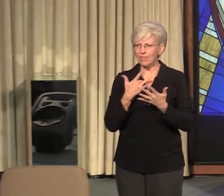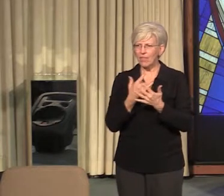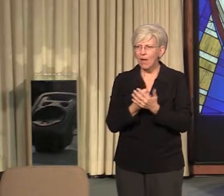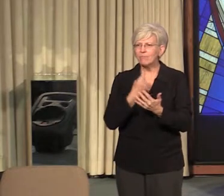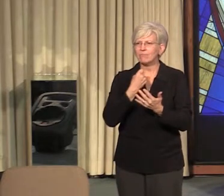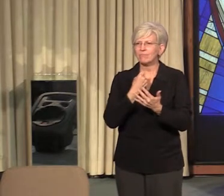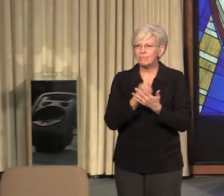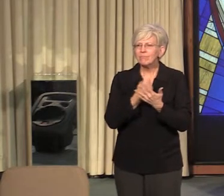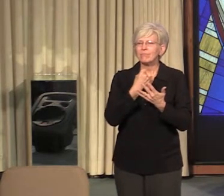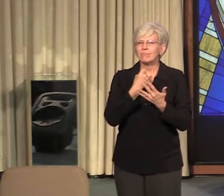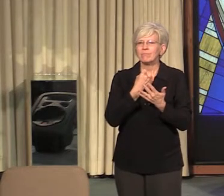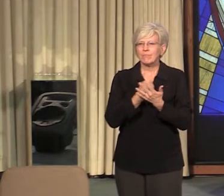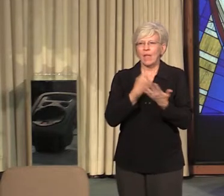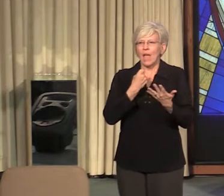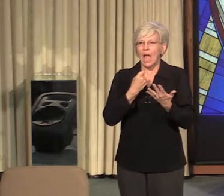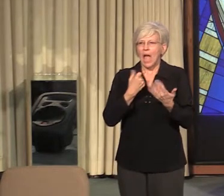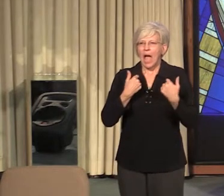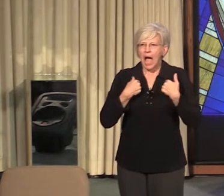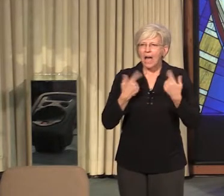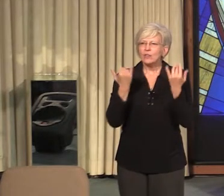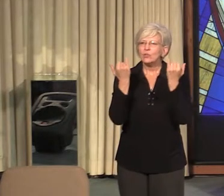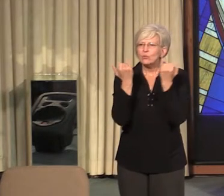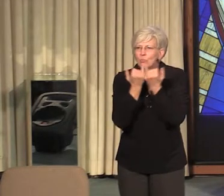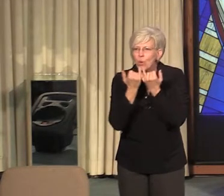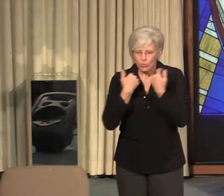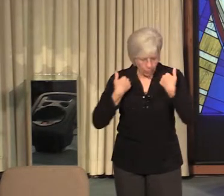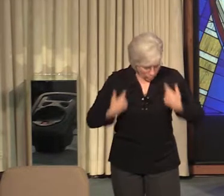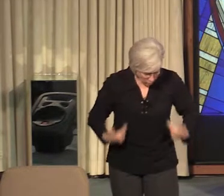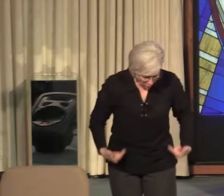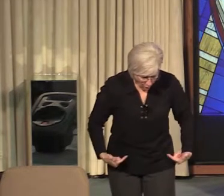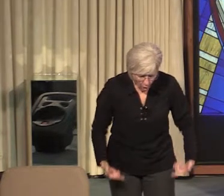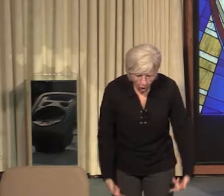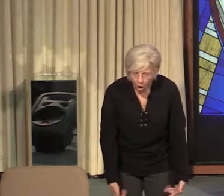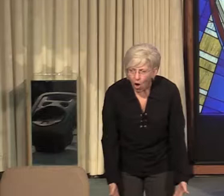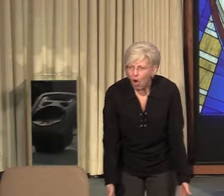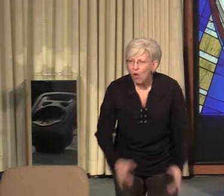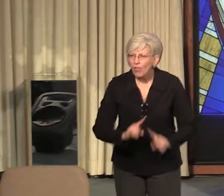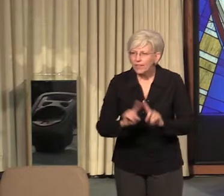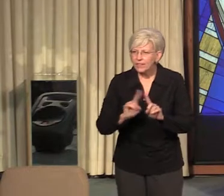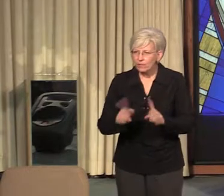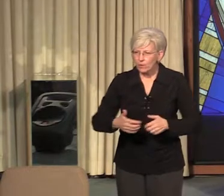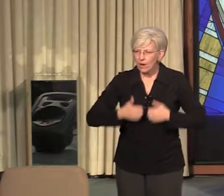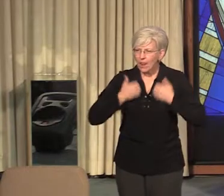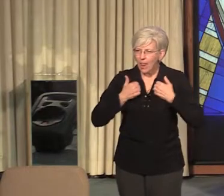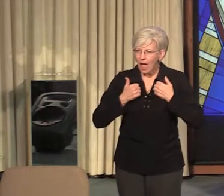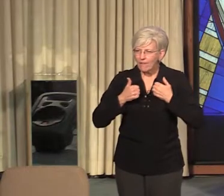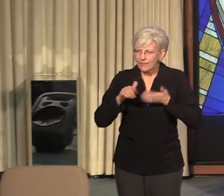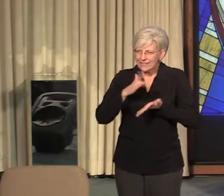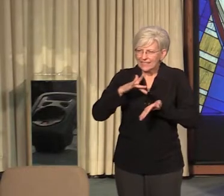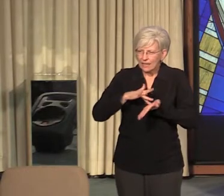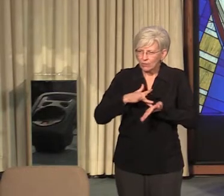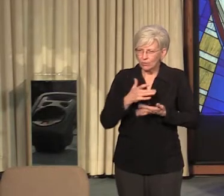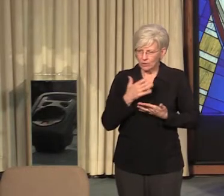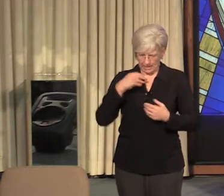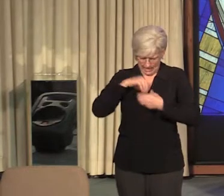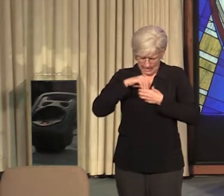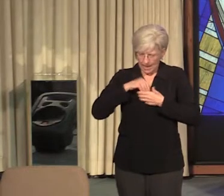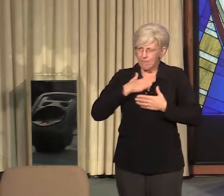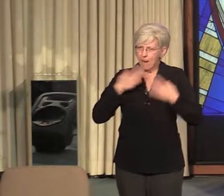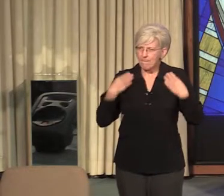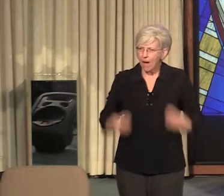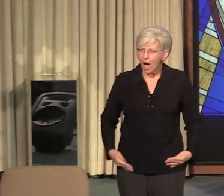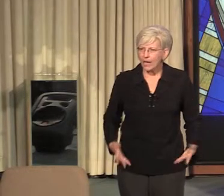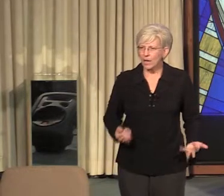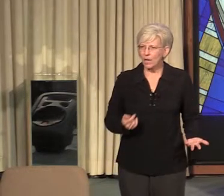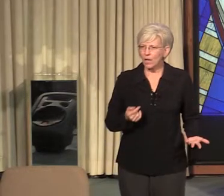the life centers in my body and spoke words of truth to them, words of strength and power. I